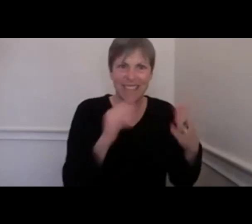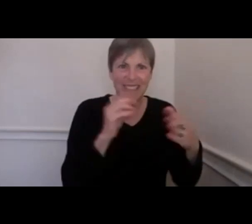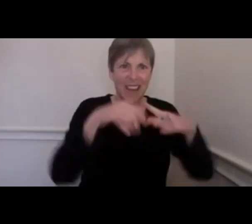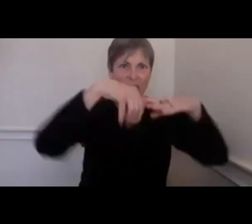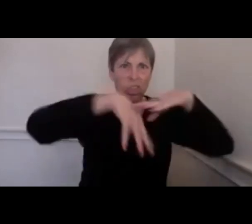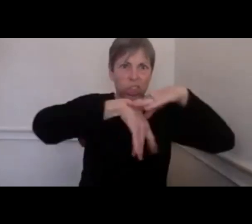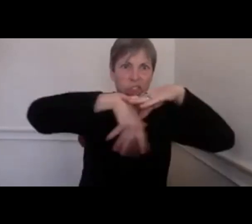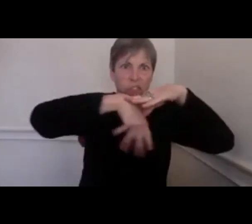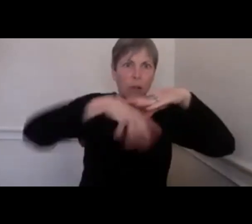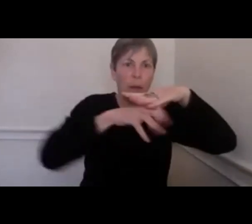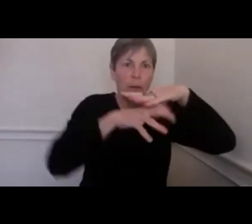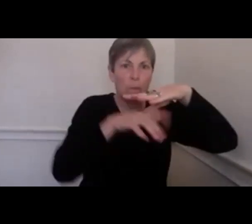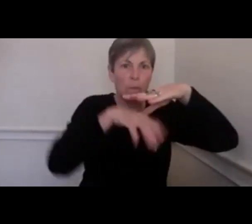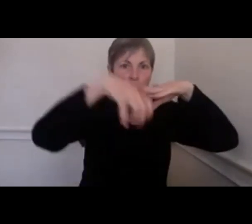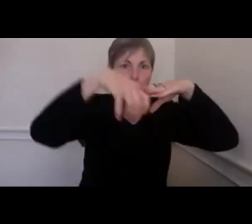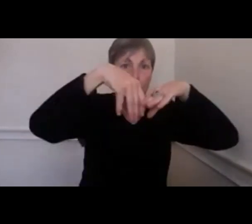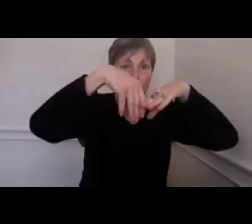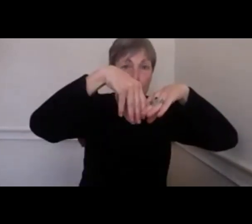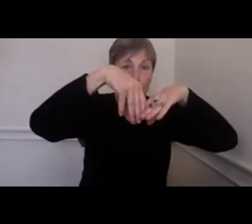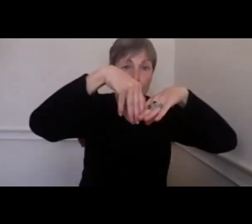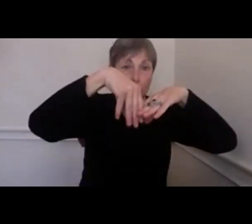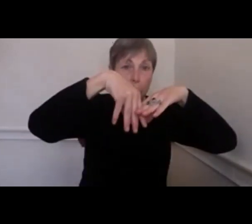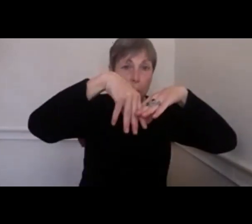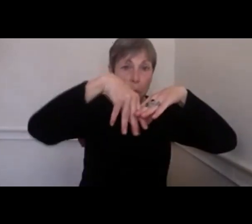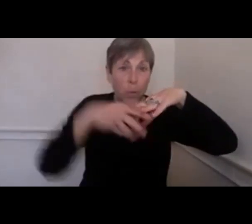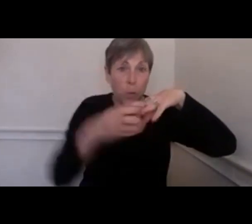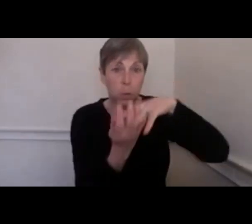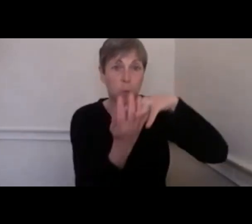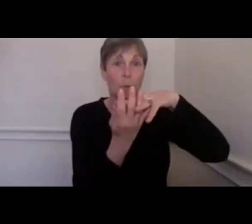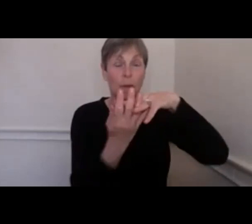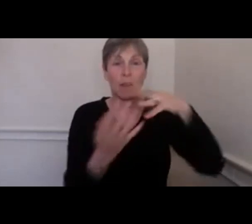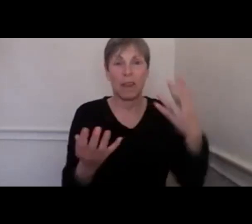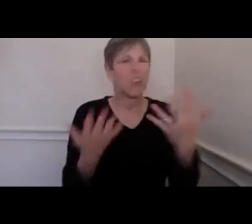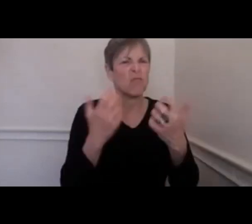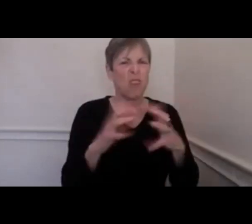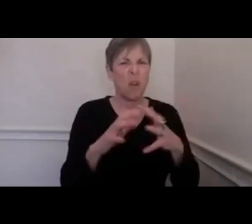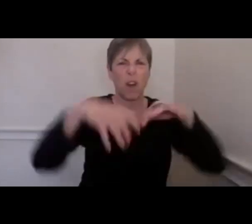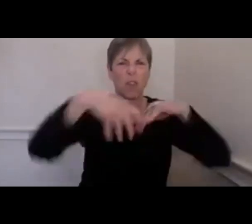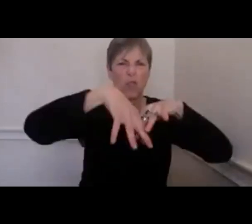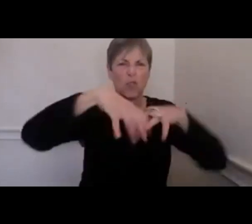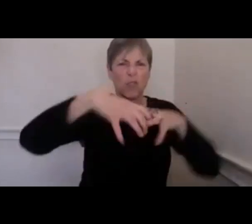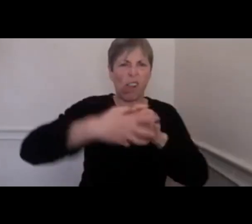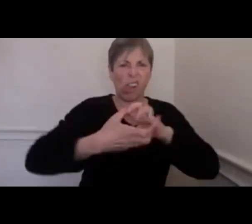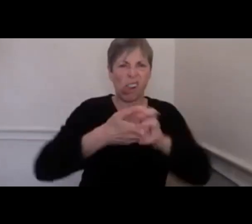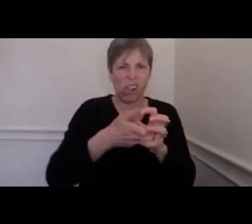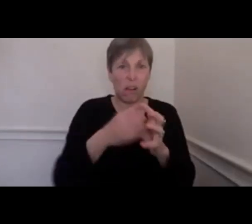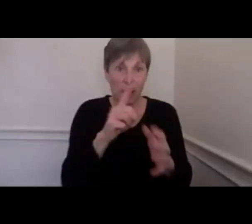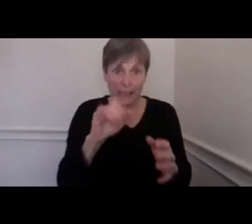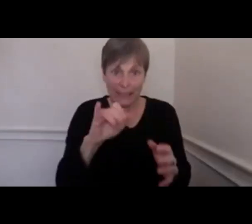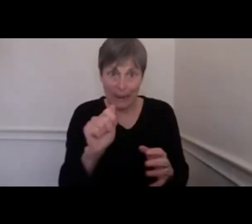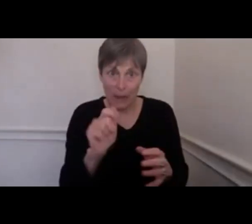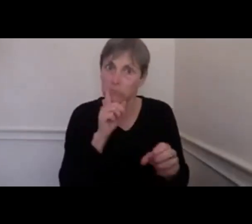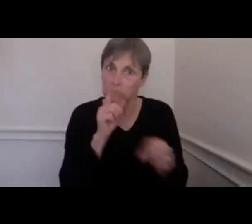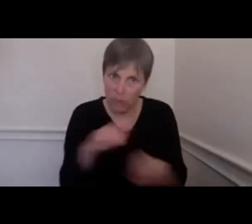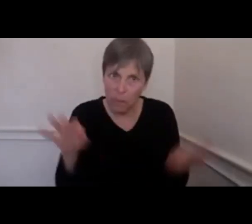root bound plants really soon. It's so crucial to avoid root bound plants, especially with zinnias. And so